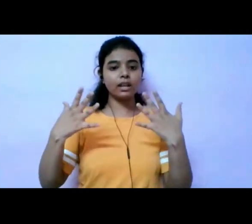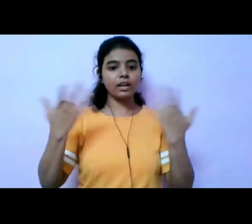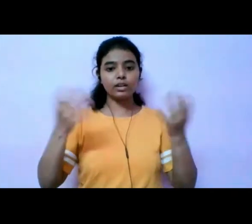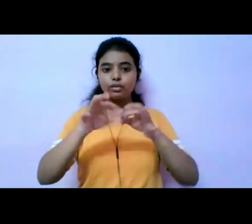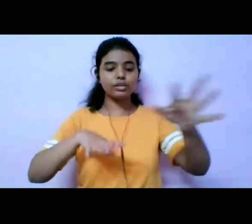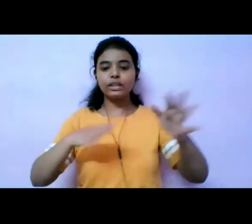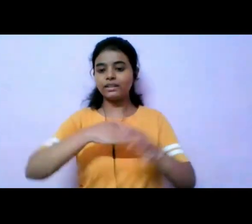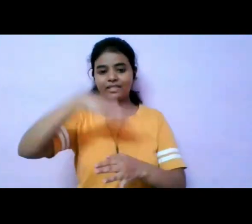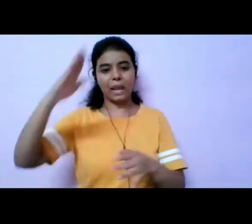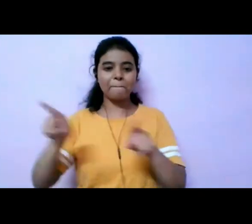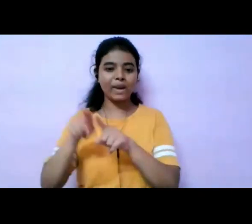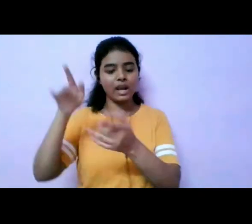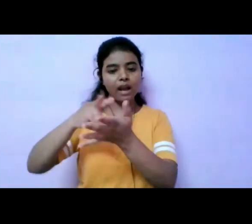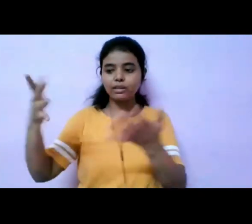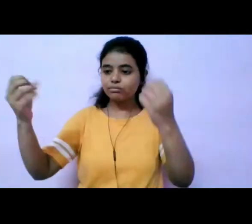a hill.